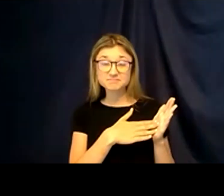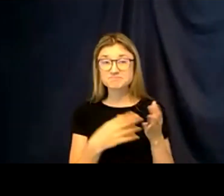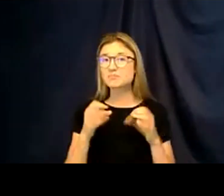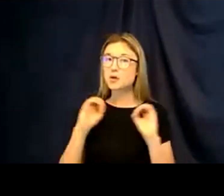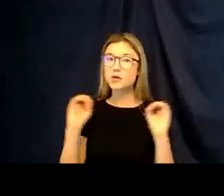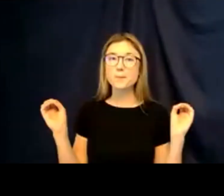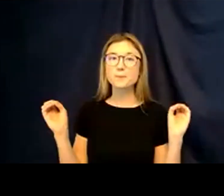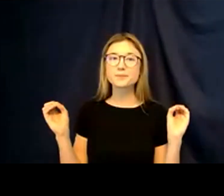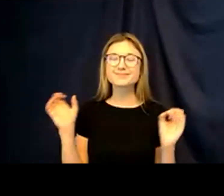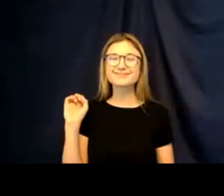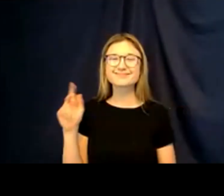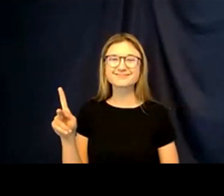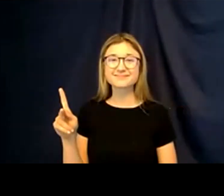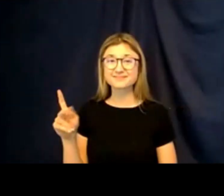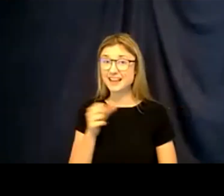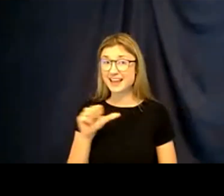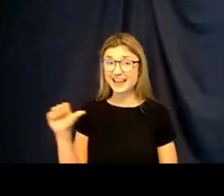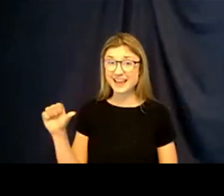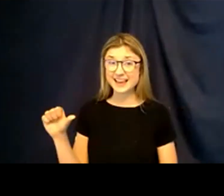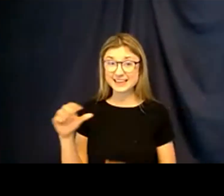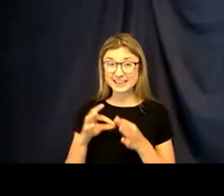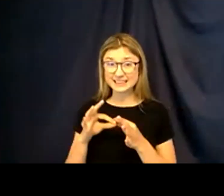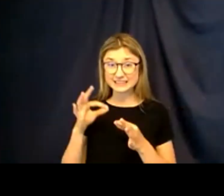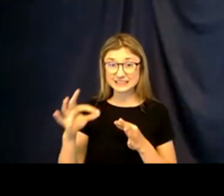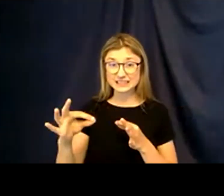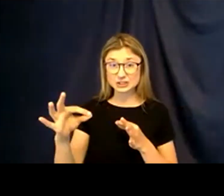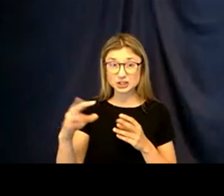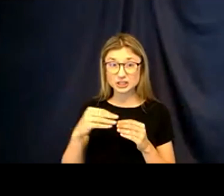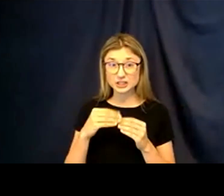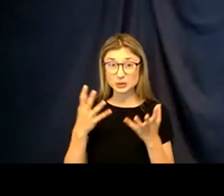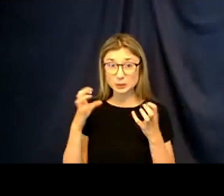Okay. Is there any abstentions?